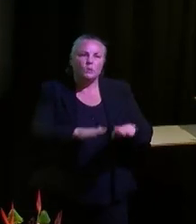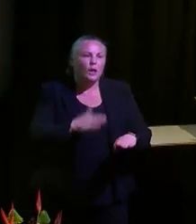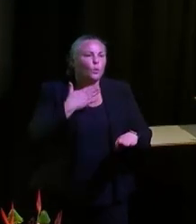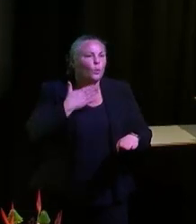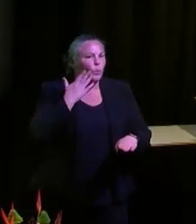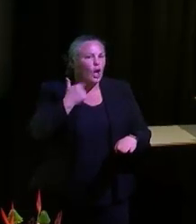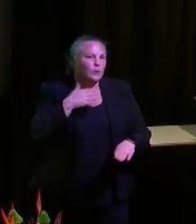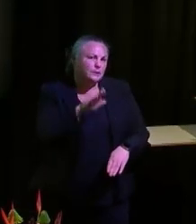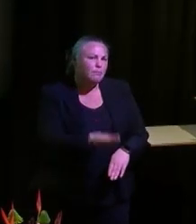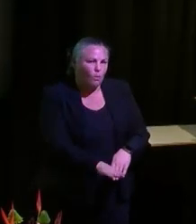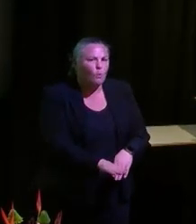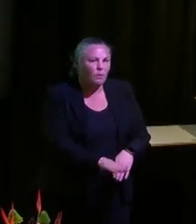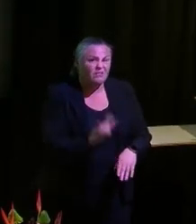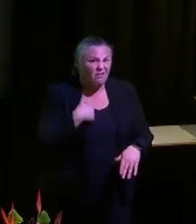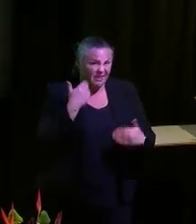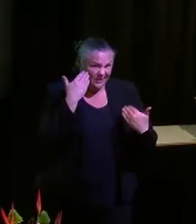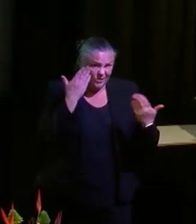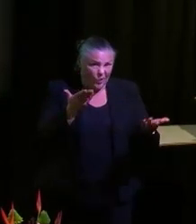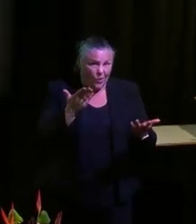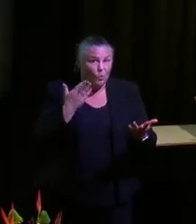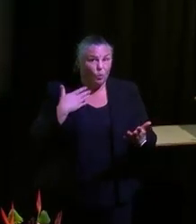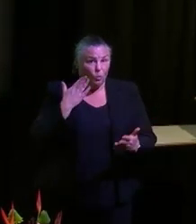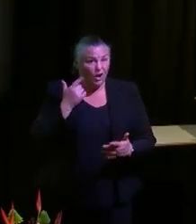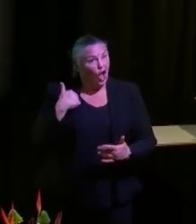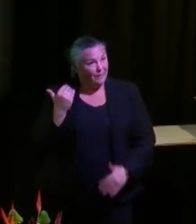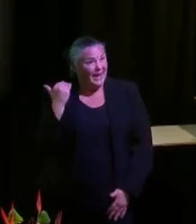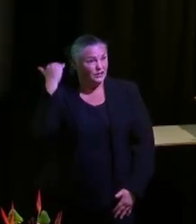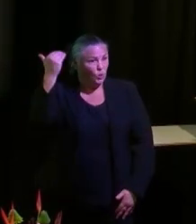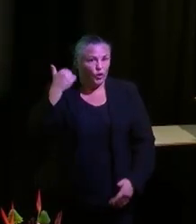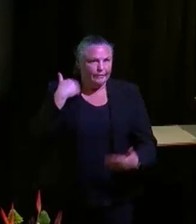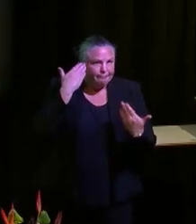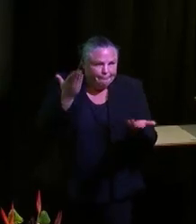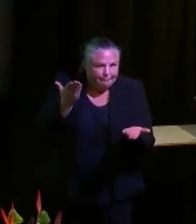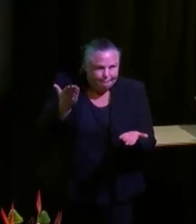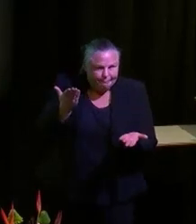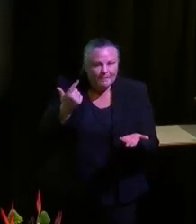to know him as an adult or even a teenager. But just these,